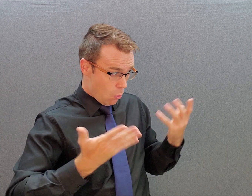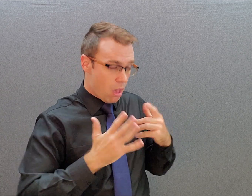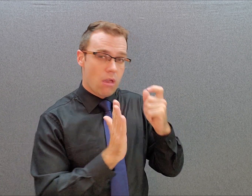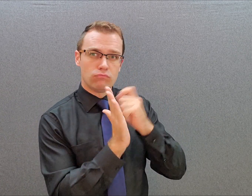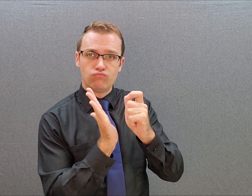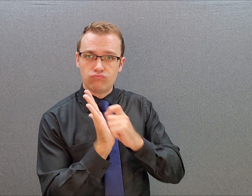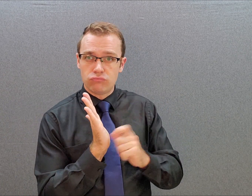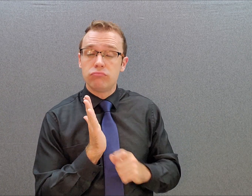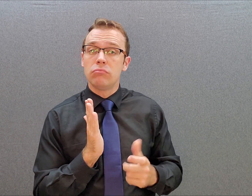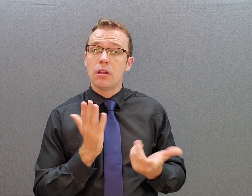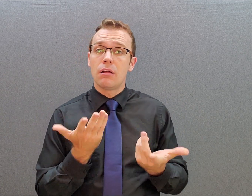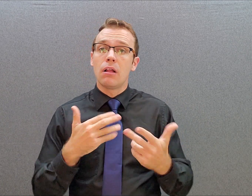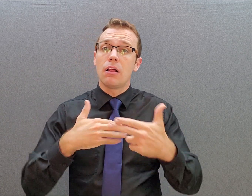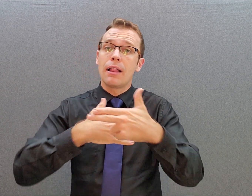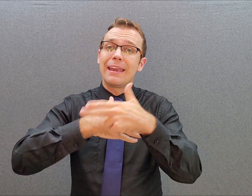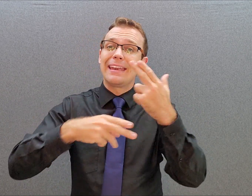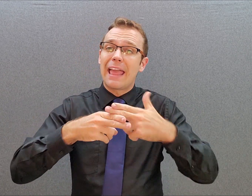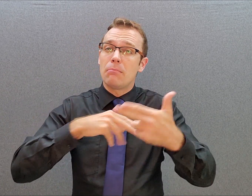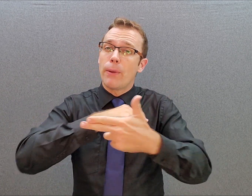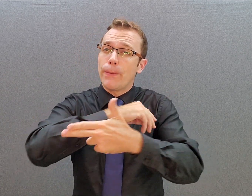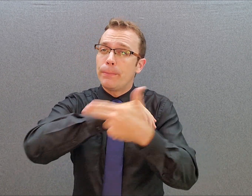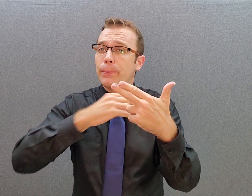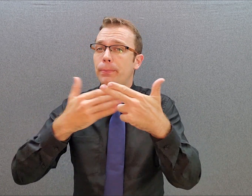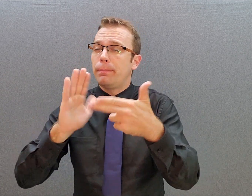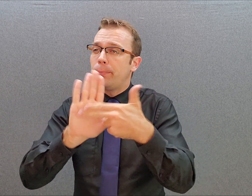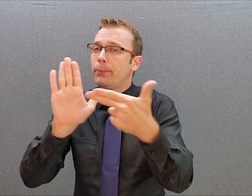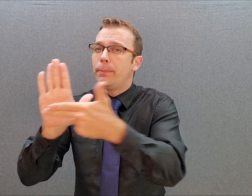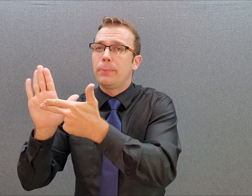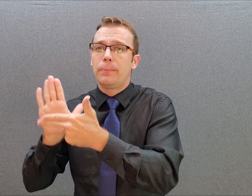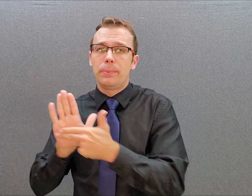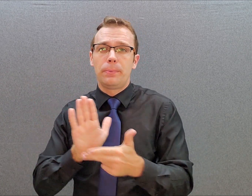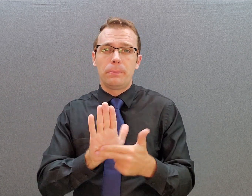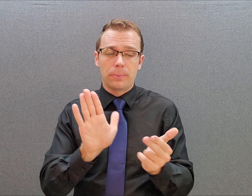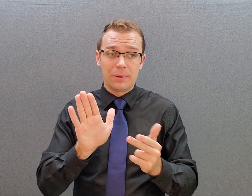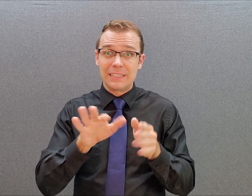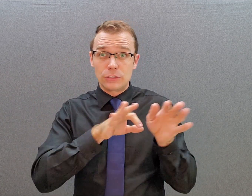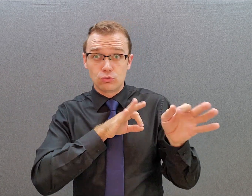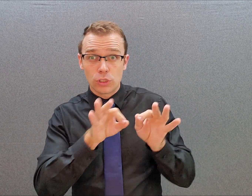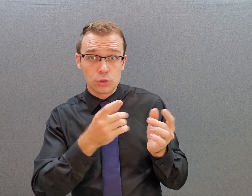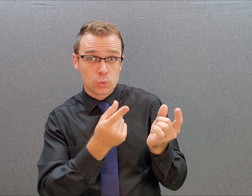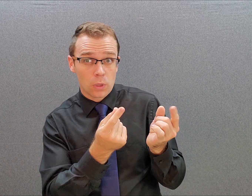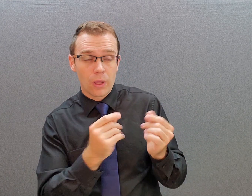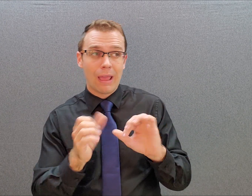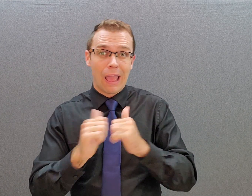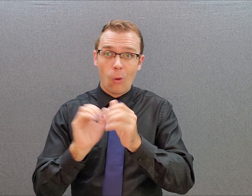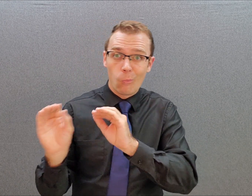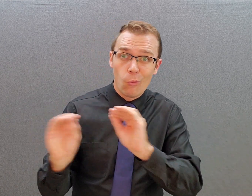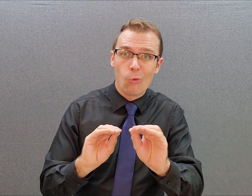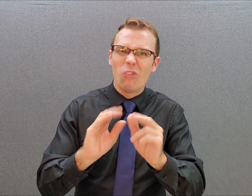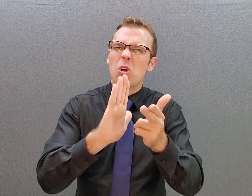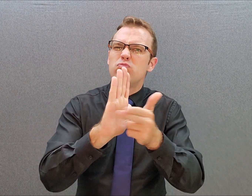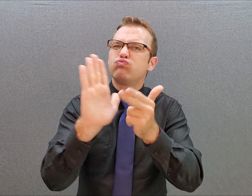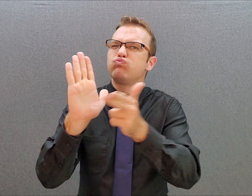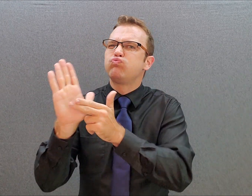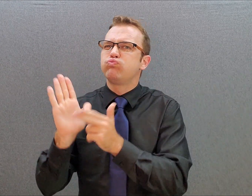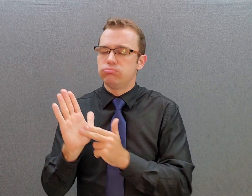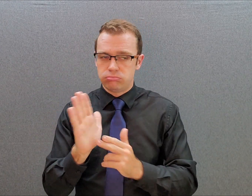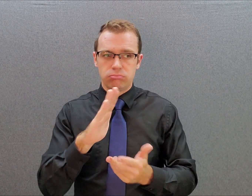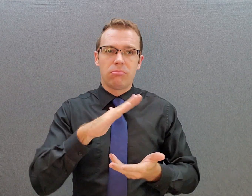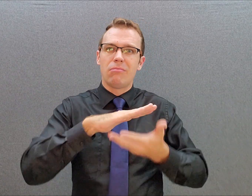your equipment. Attach instruction cards on how to use and move each item. Laminate the